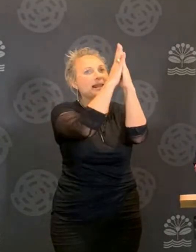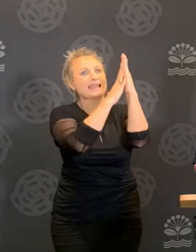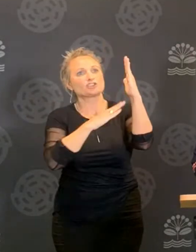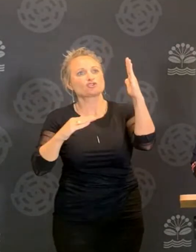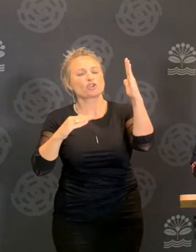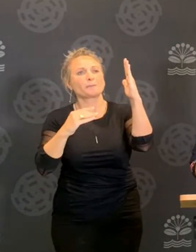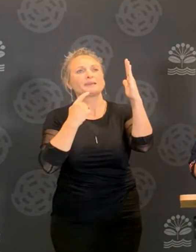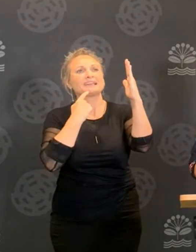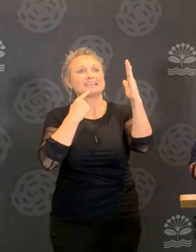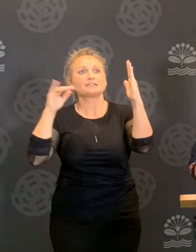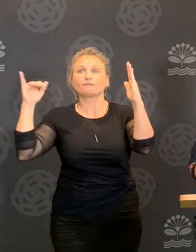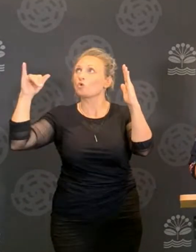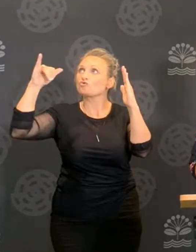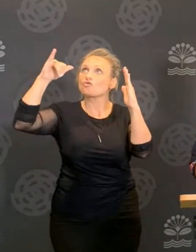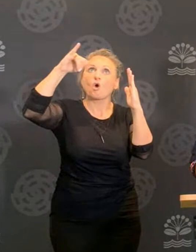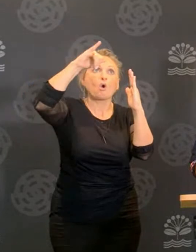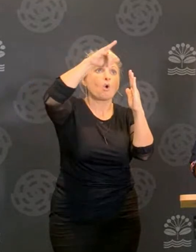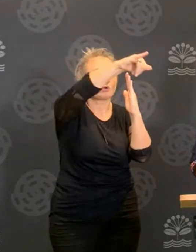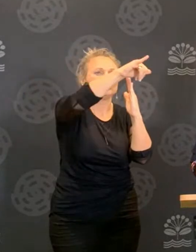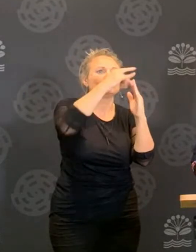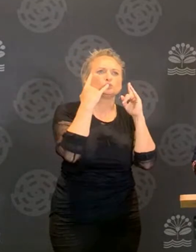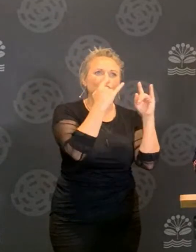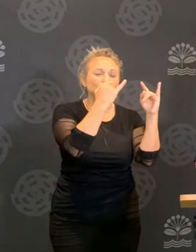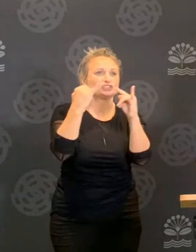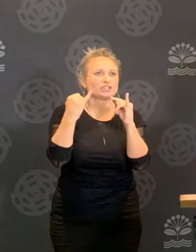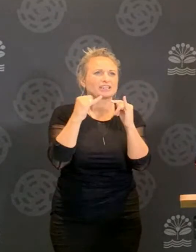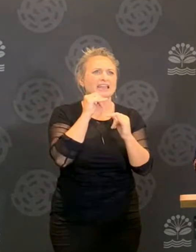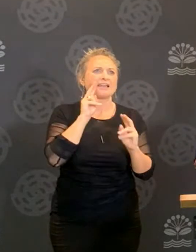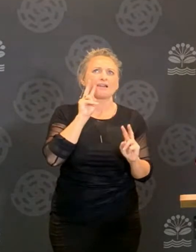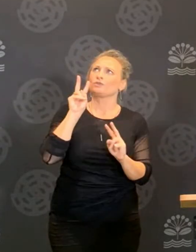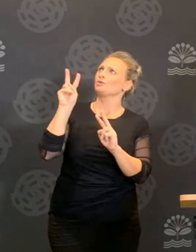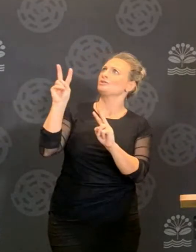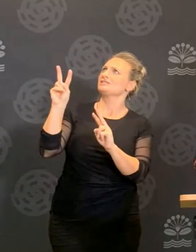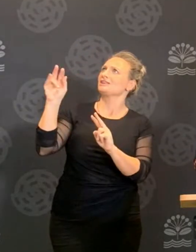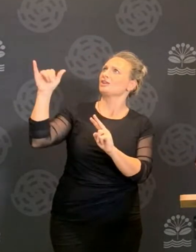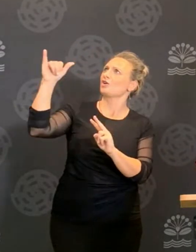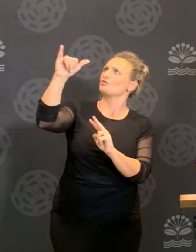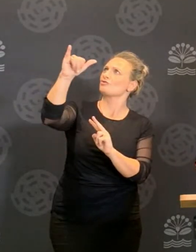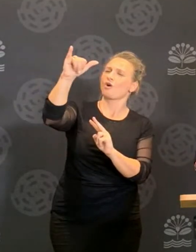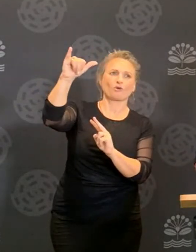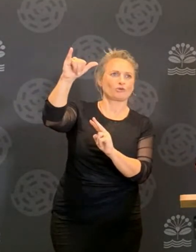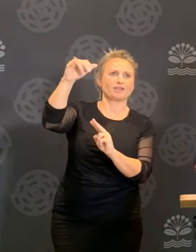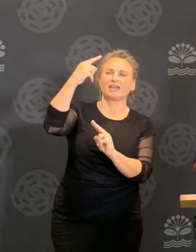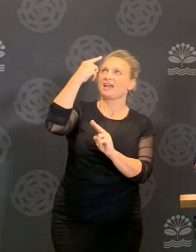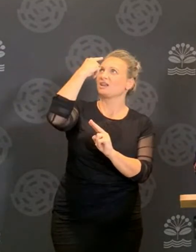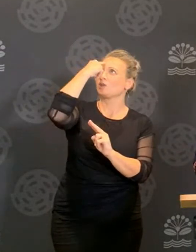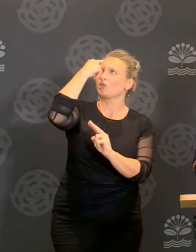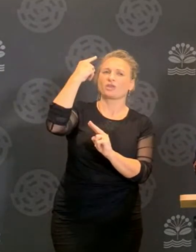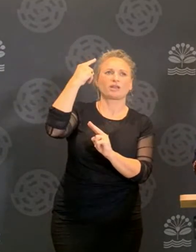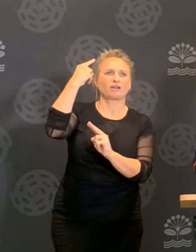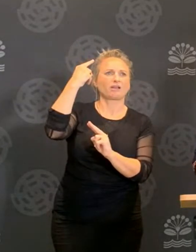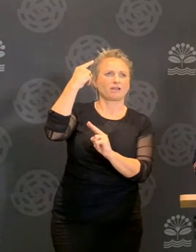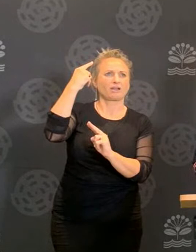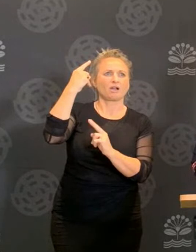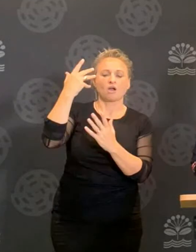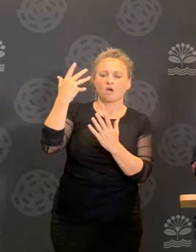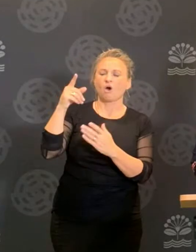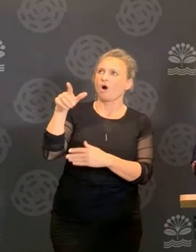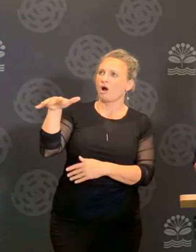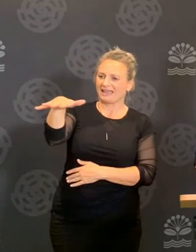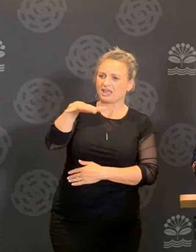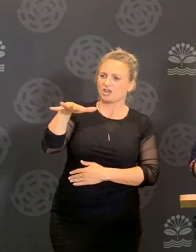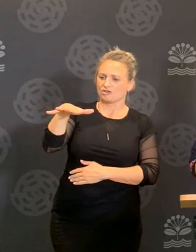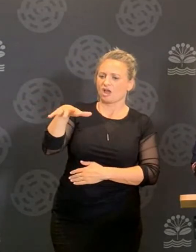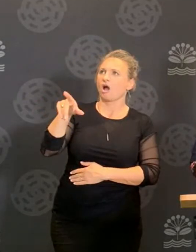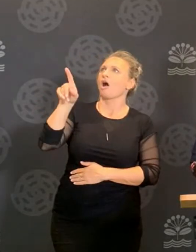as well. So if you do see a drone up and it's in a vicinity of a stream or a slipped